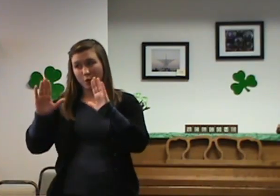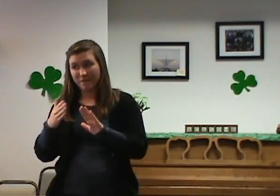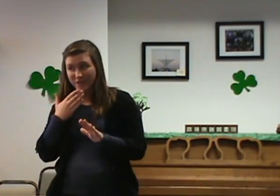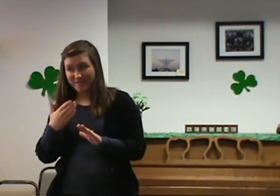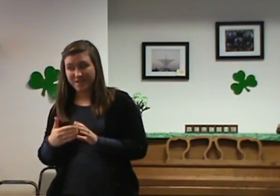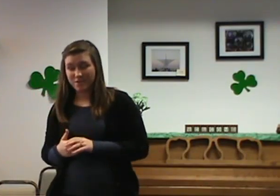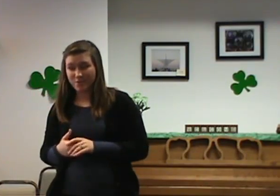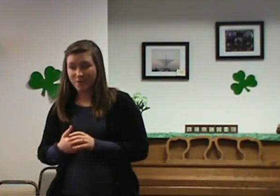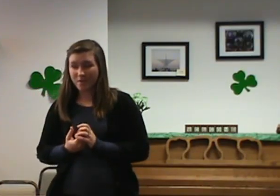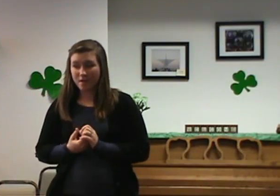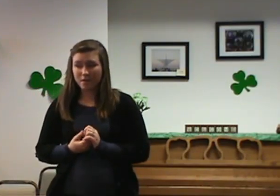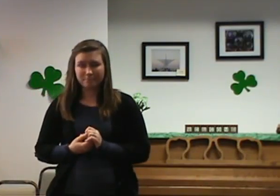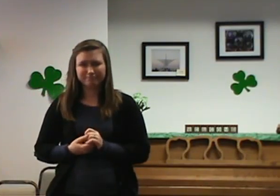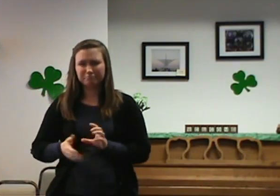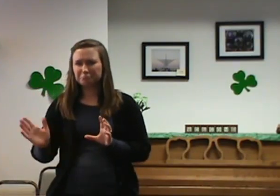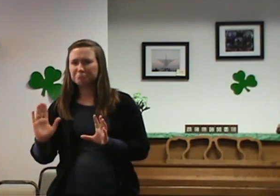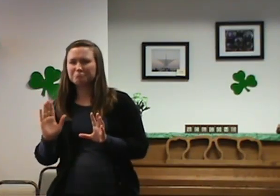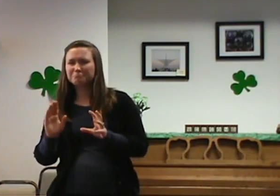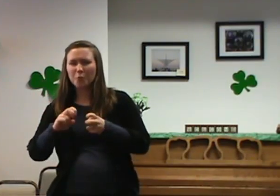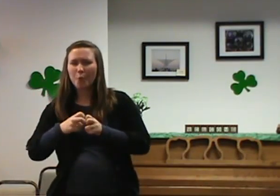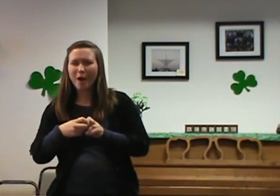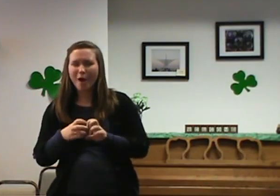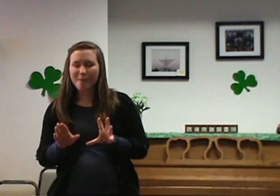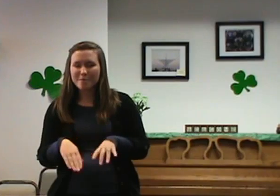That's, yeah, not a problem. All right.